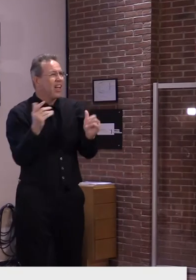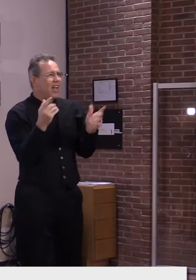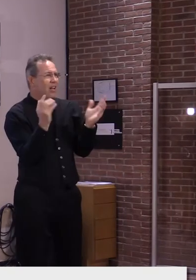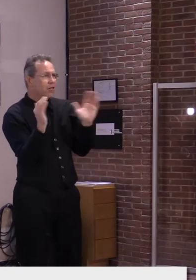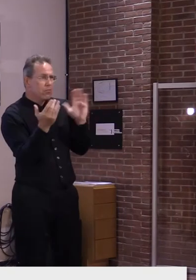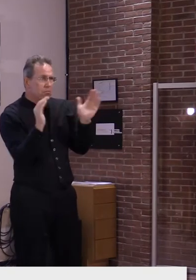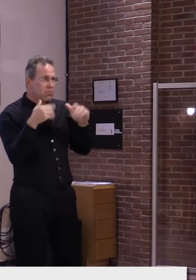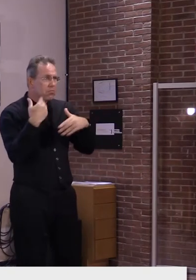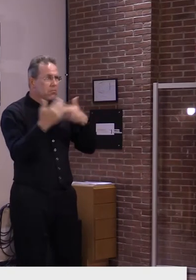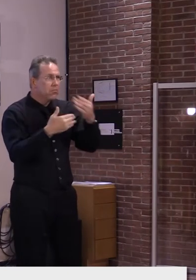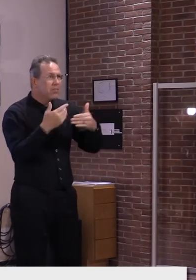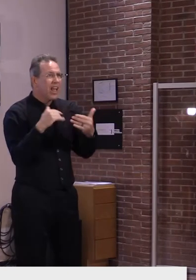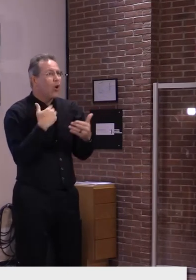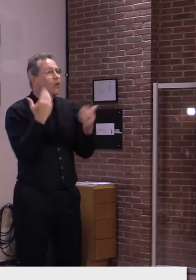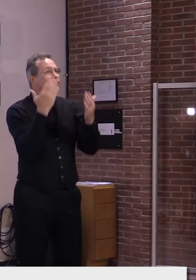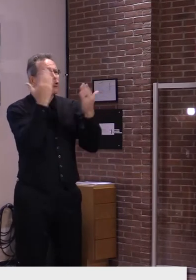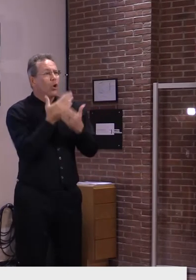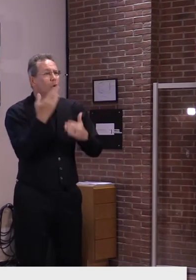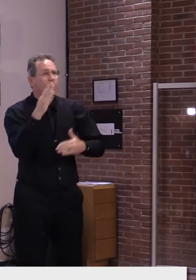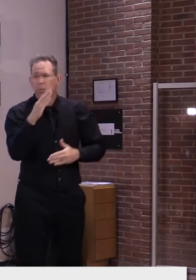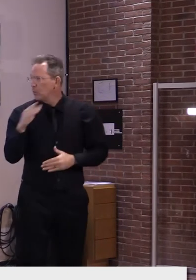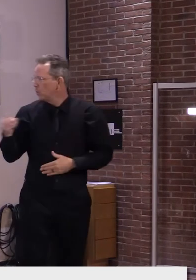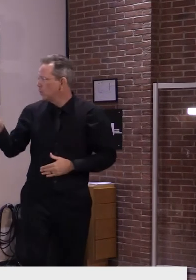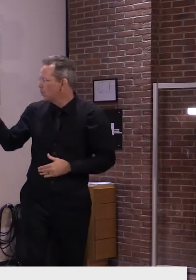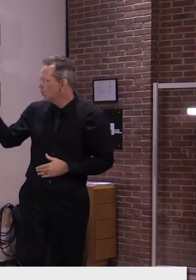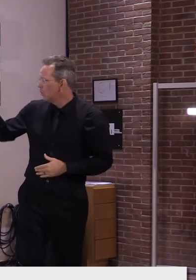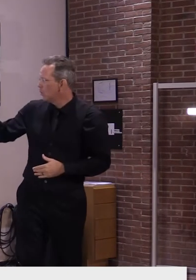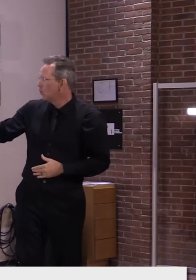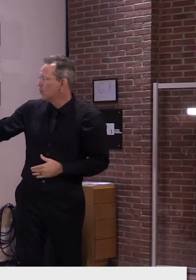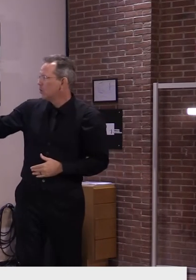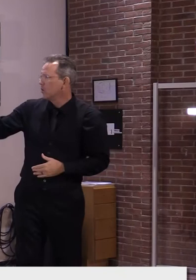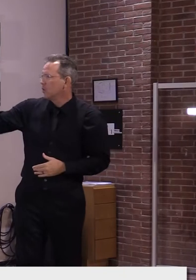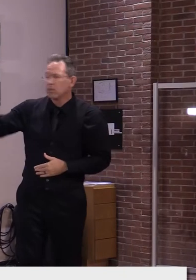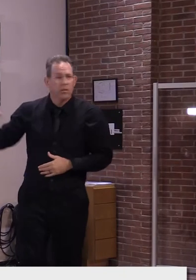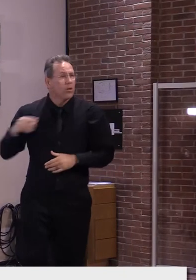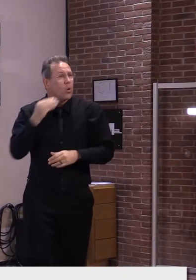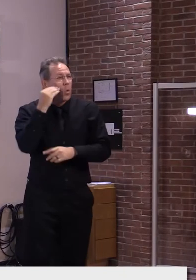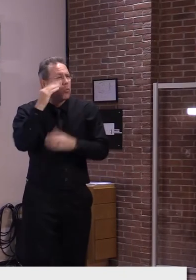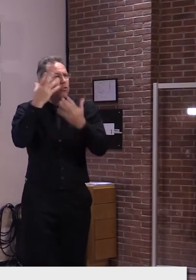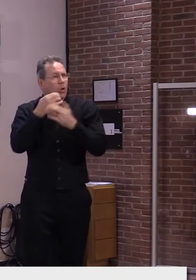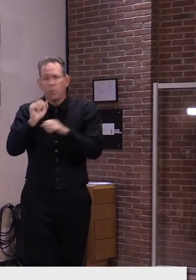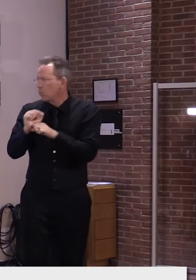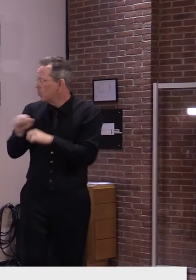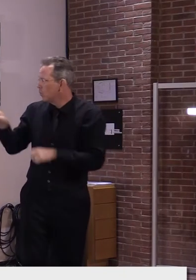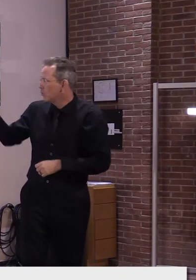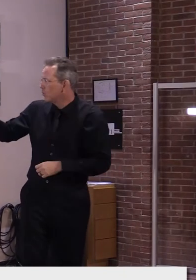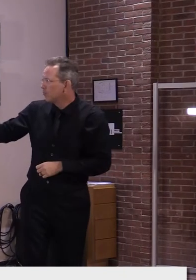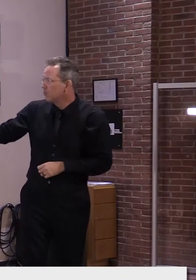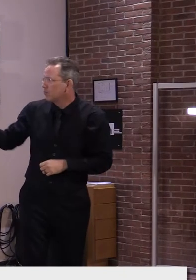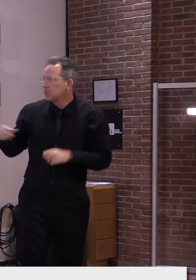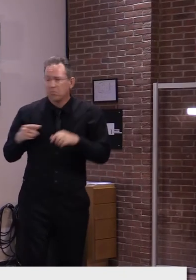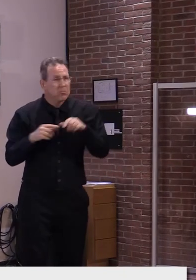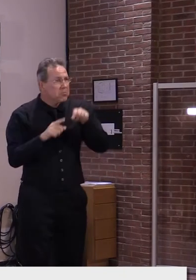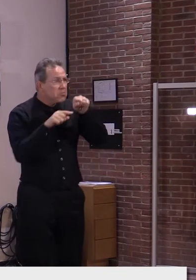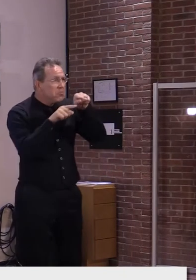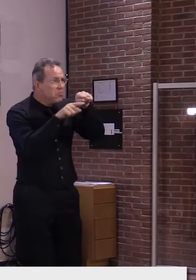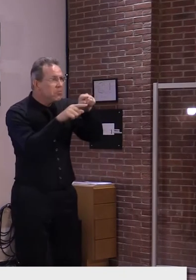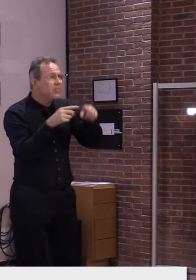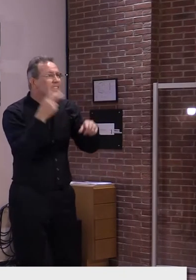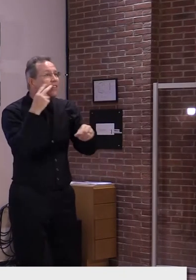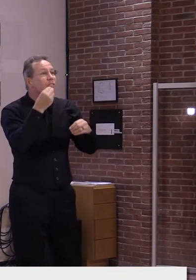back to the pre-pandemic baseline, while grocery and pharmacy visits depicted in the orange are exceeding that